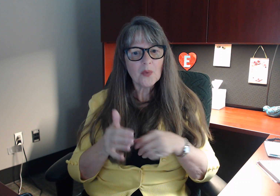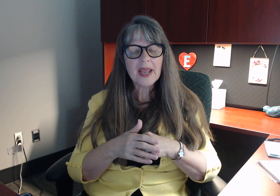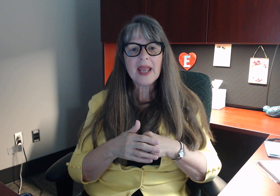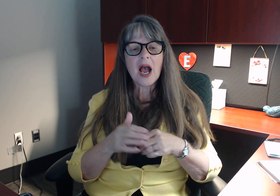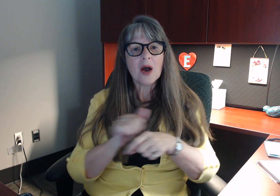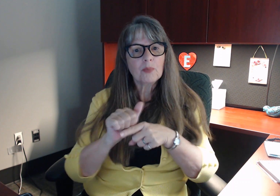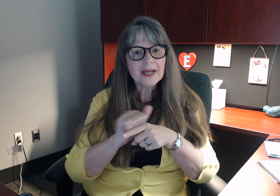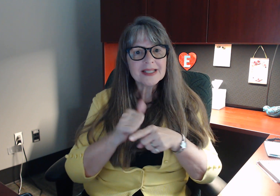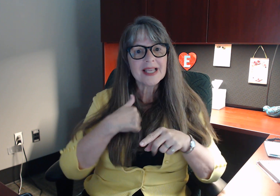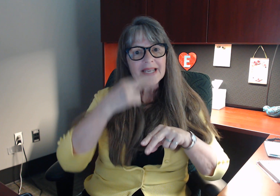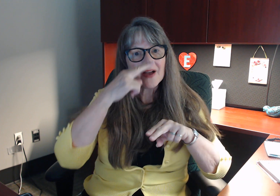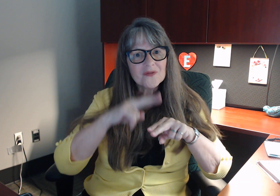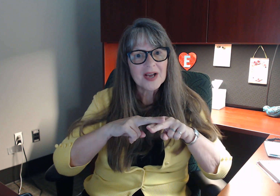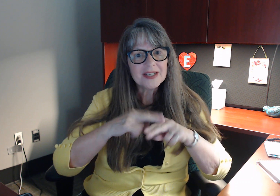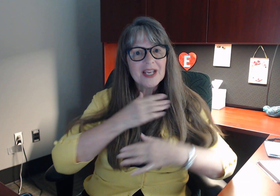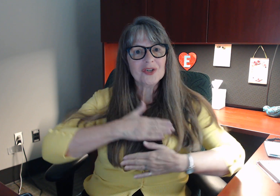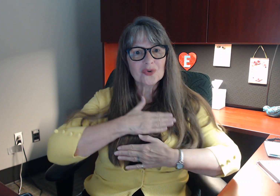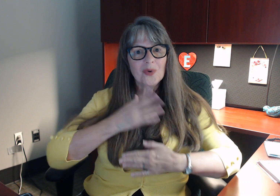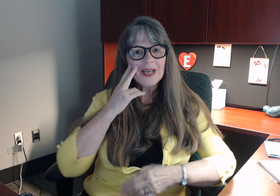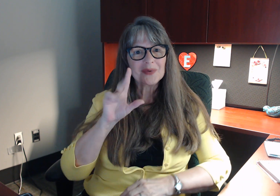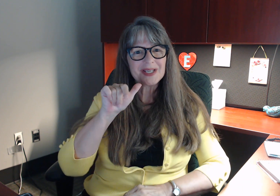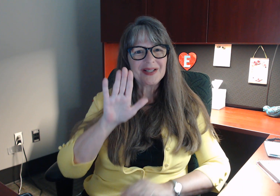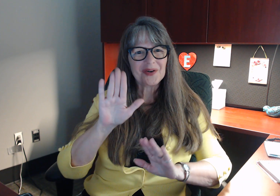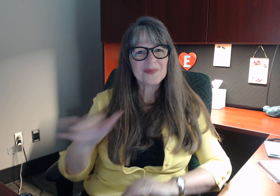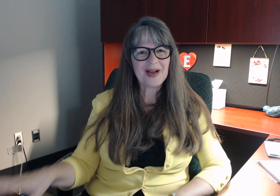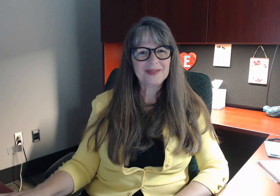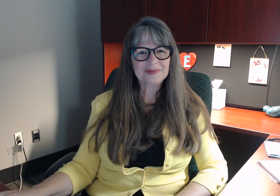So anyway, practice and have fun and enjoy, and I will see you later. Bye.